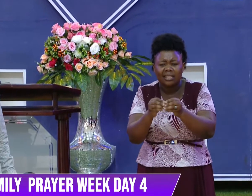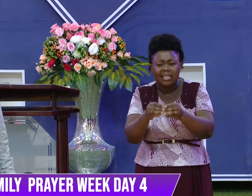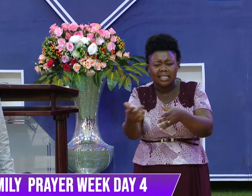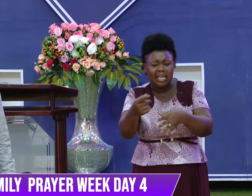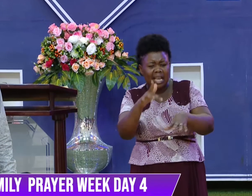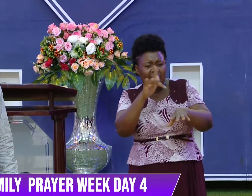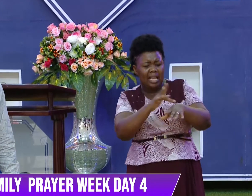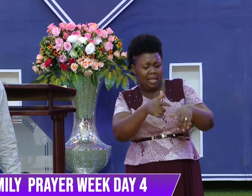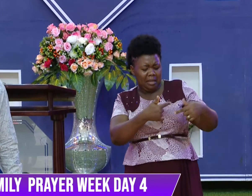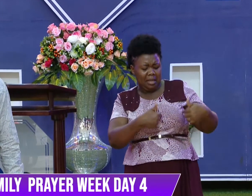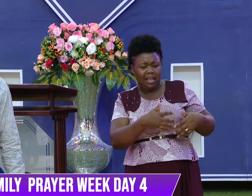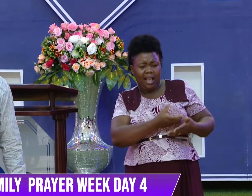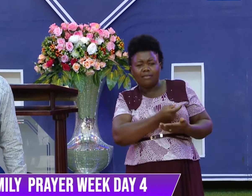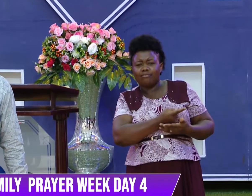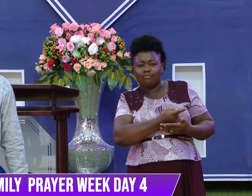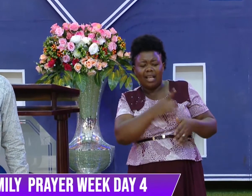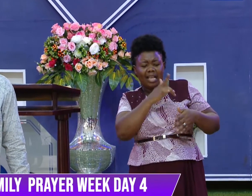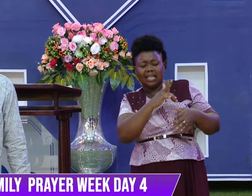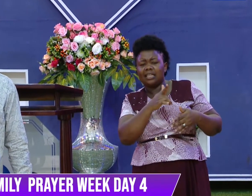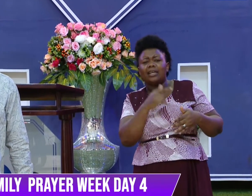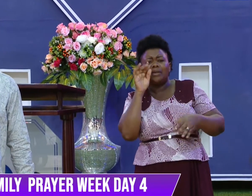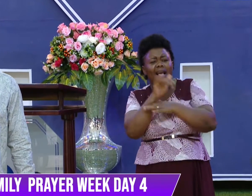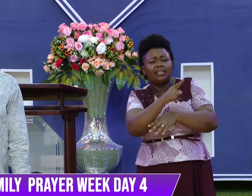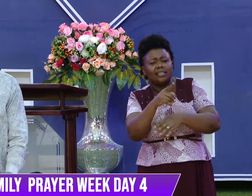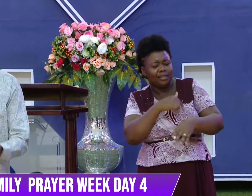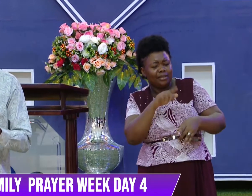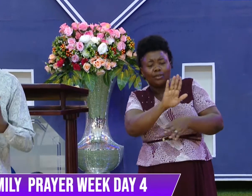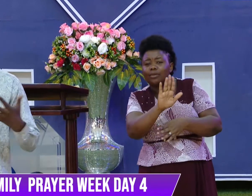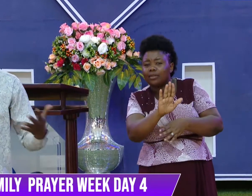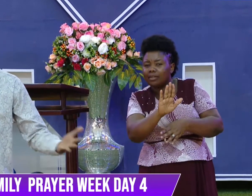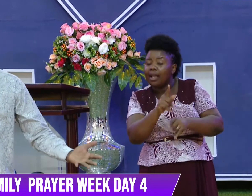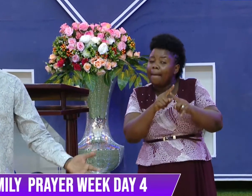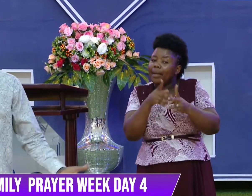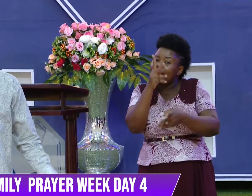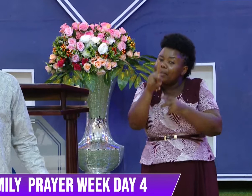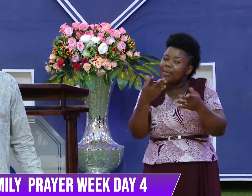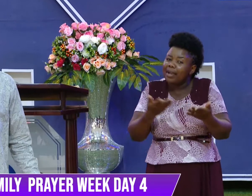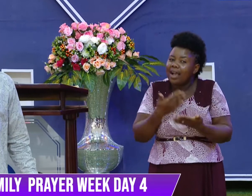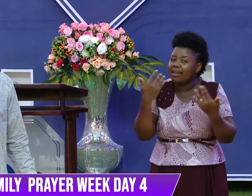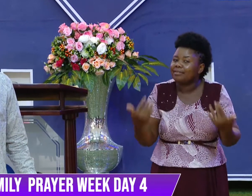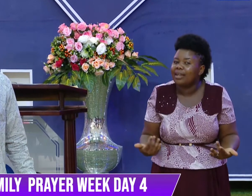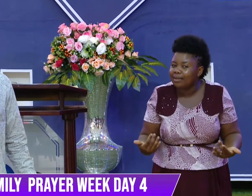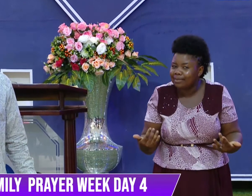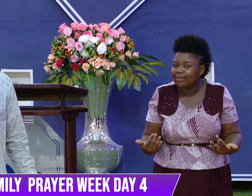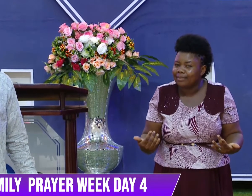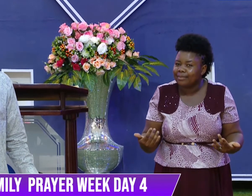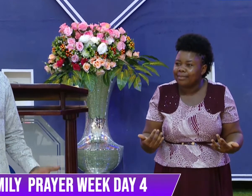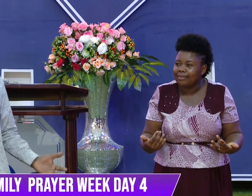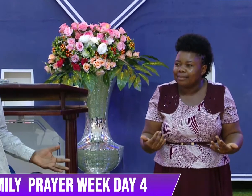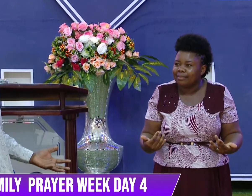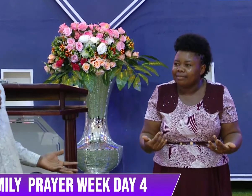Amidst when a brother holds your breast, you ask them, is this breast yours? But the people we have in this